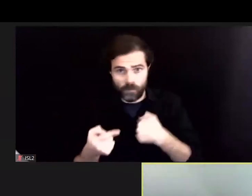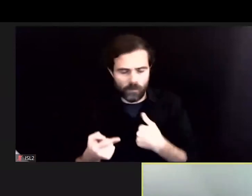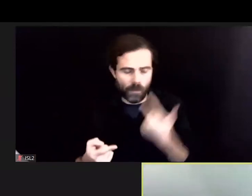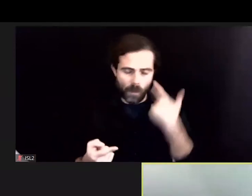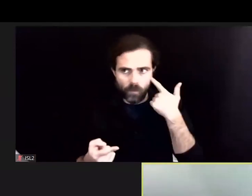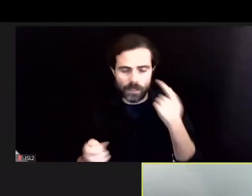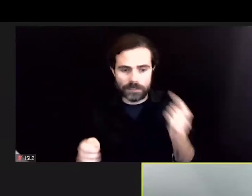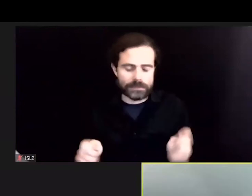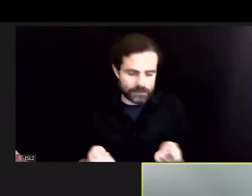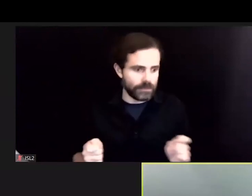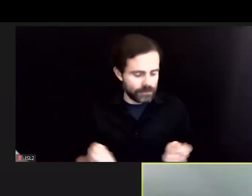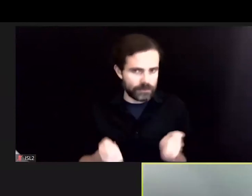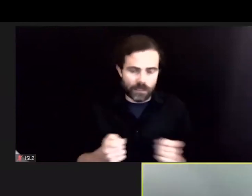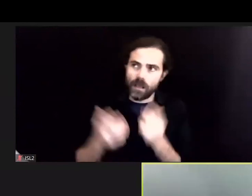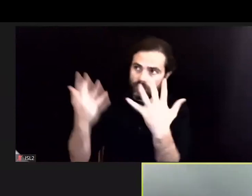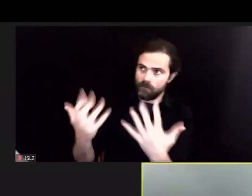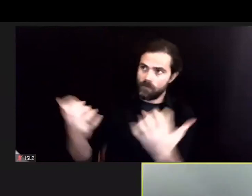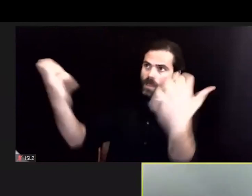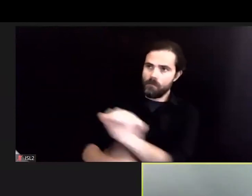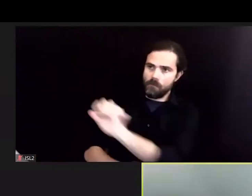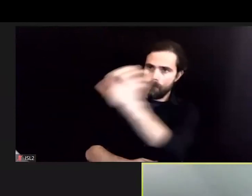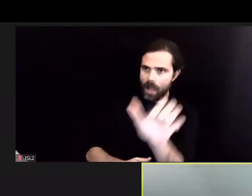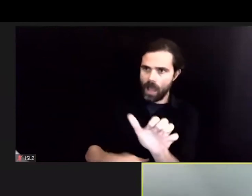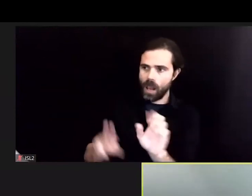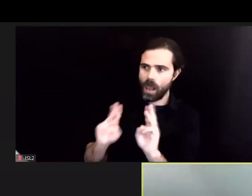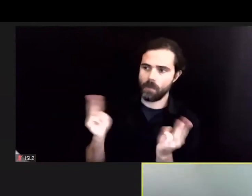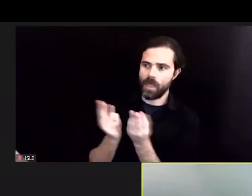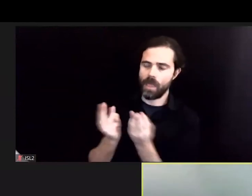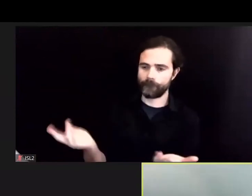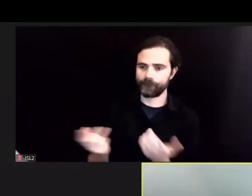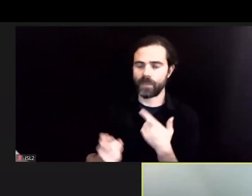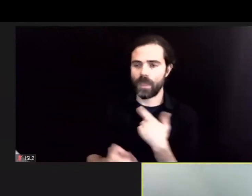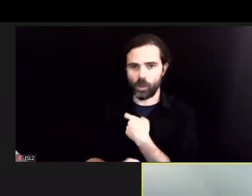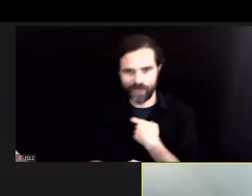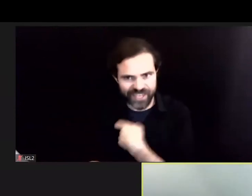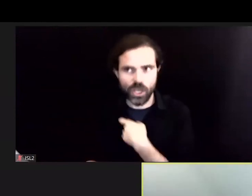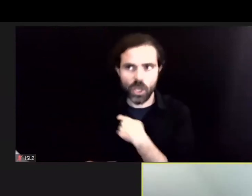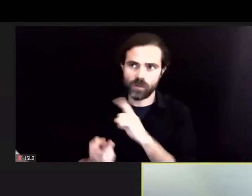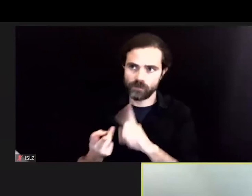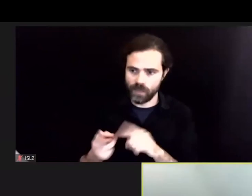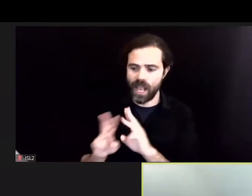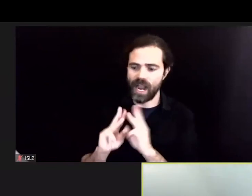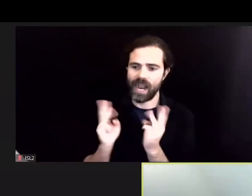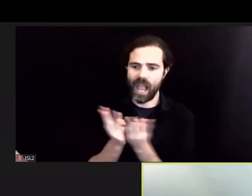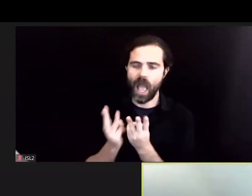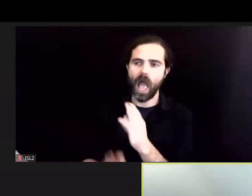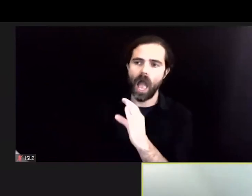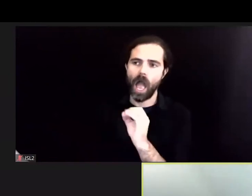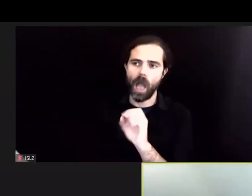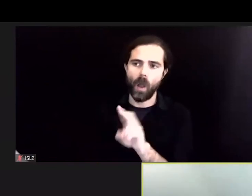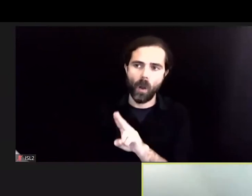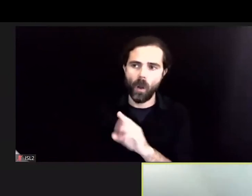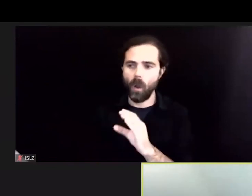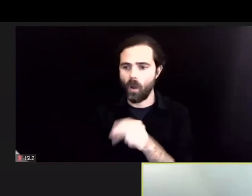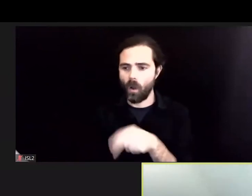European Parliament and to the Commission and the Council to incorporate is the provision of information to the